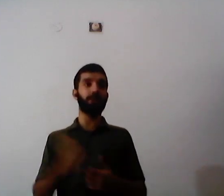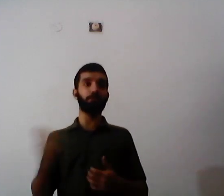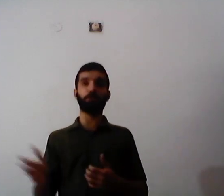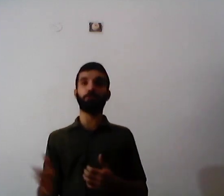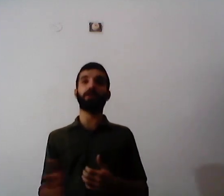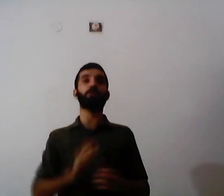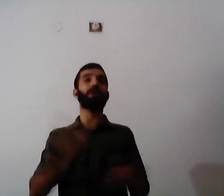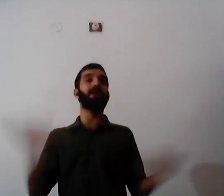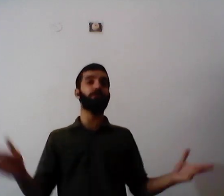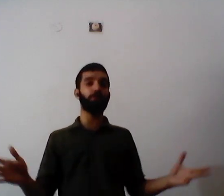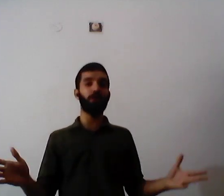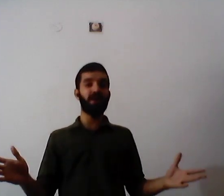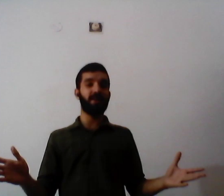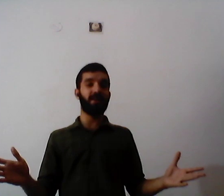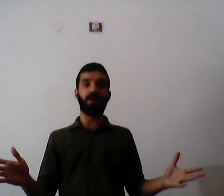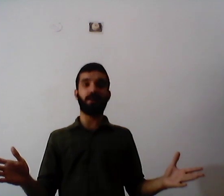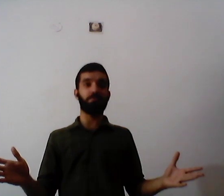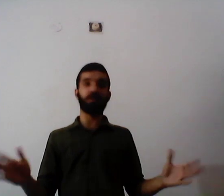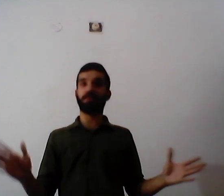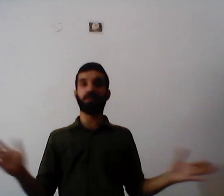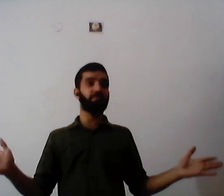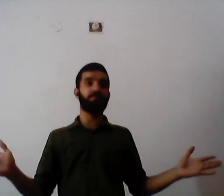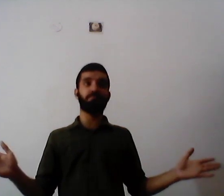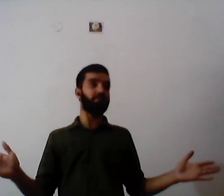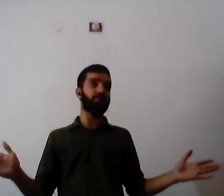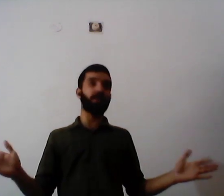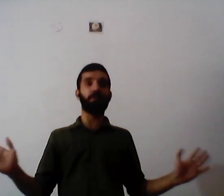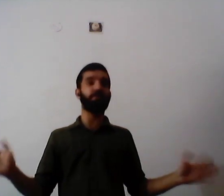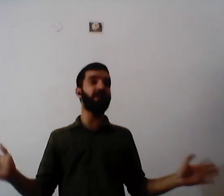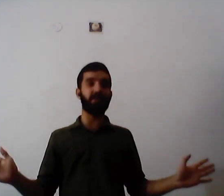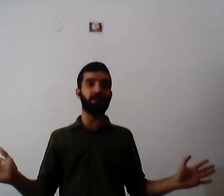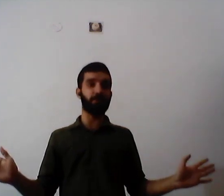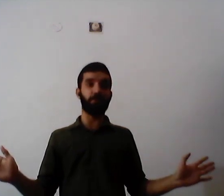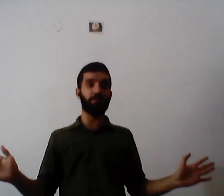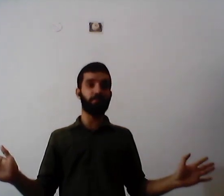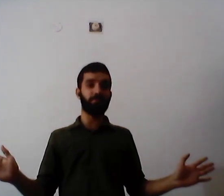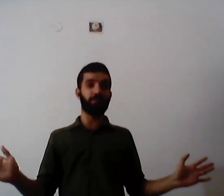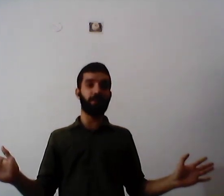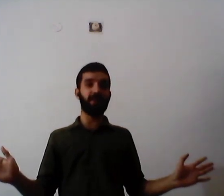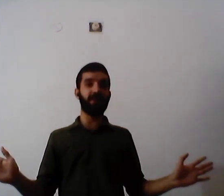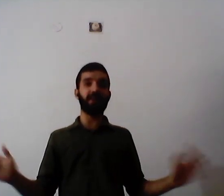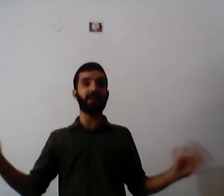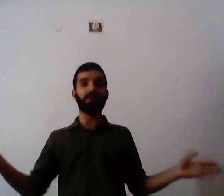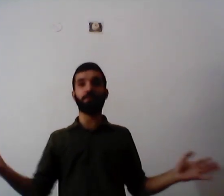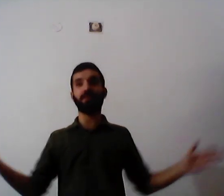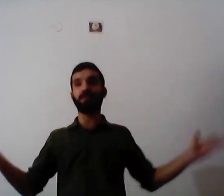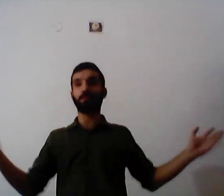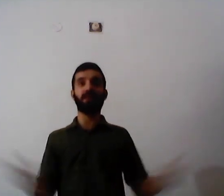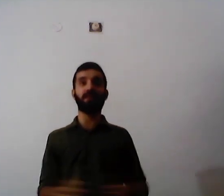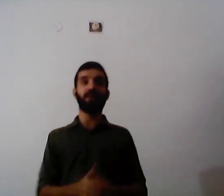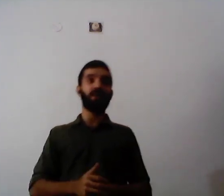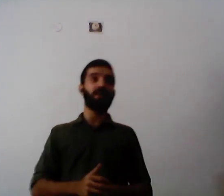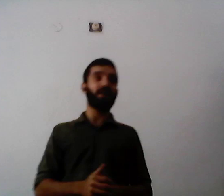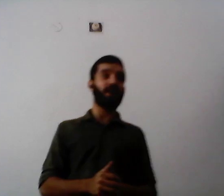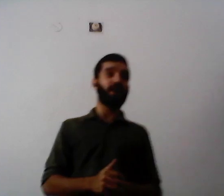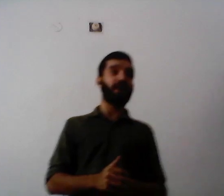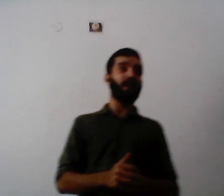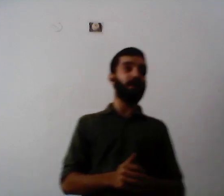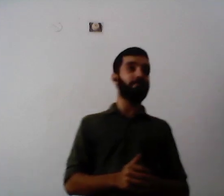you do that, you have to just think of Henry's law. Okay, like that's when it's very